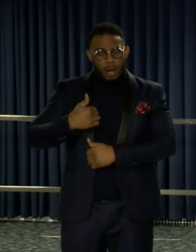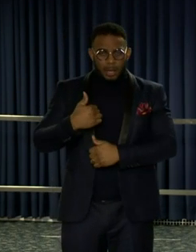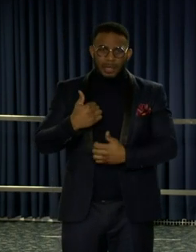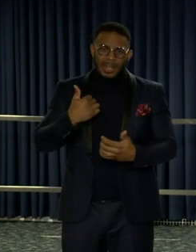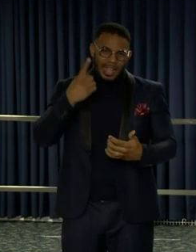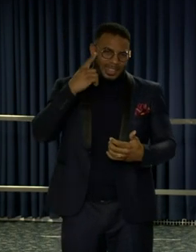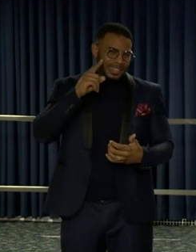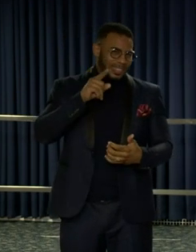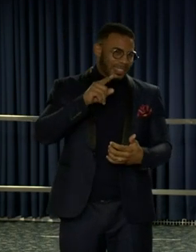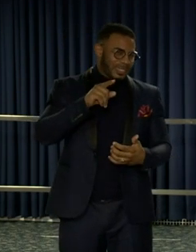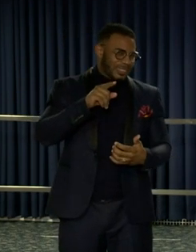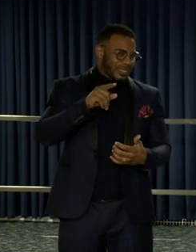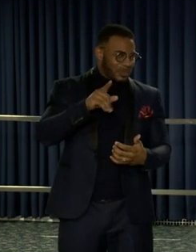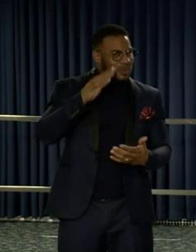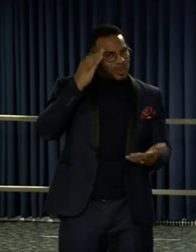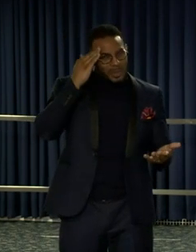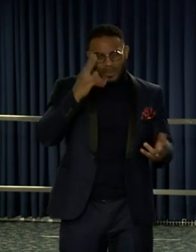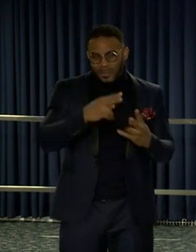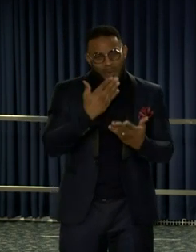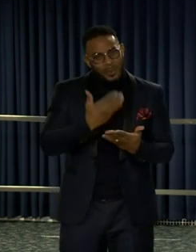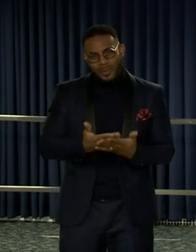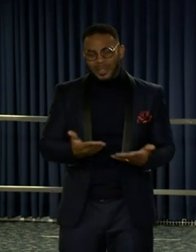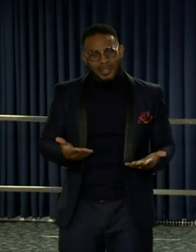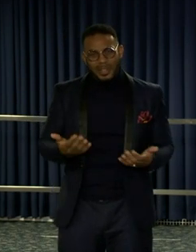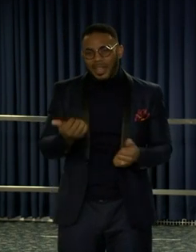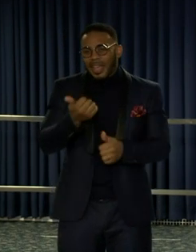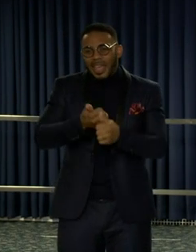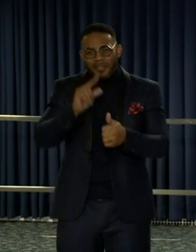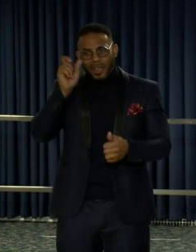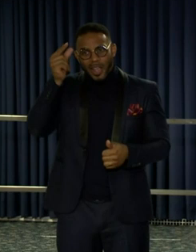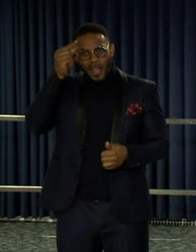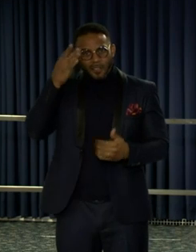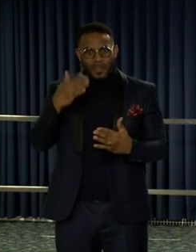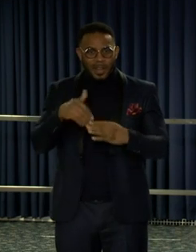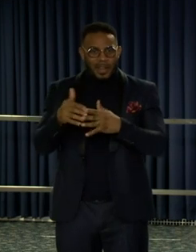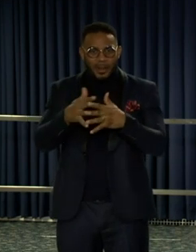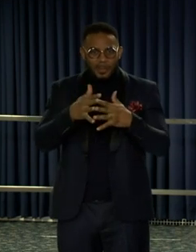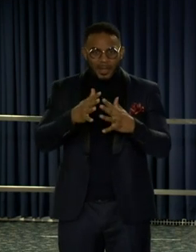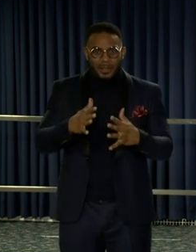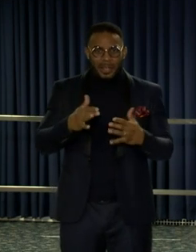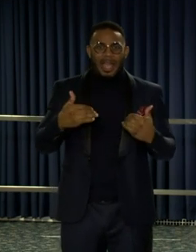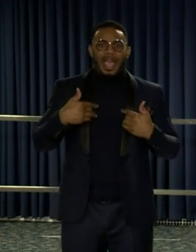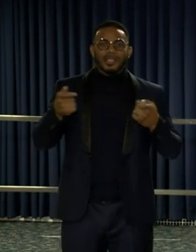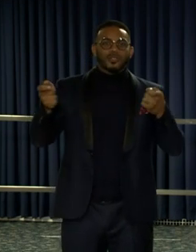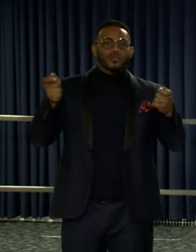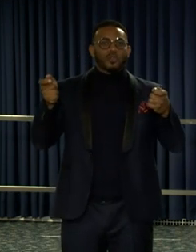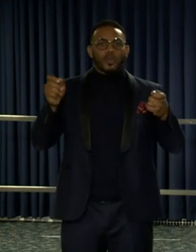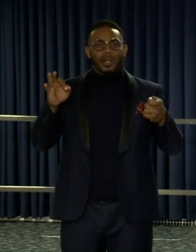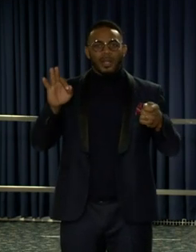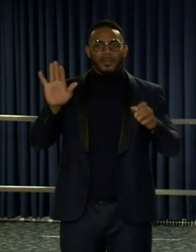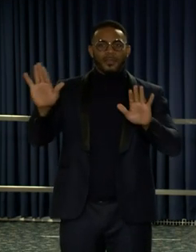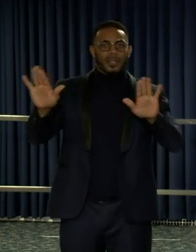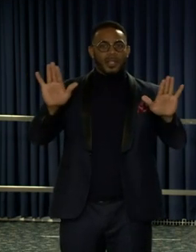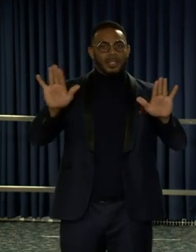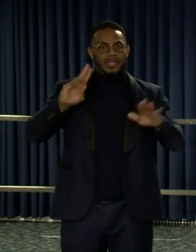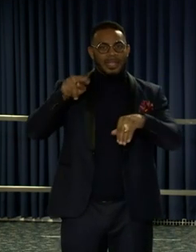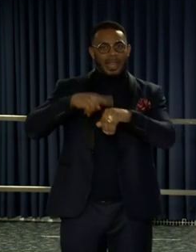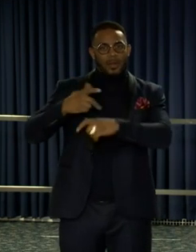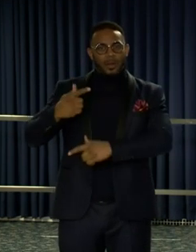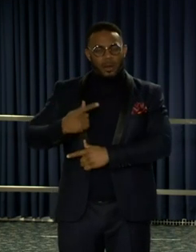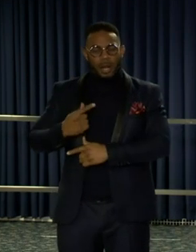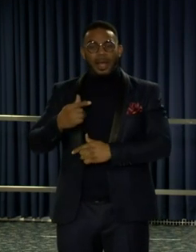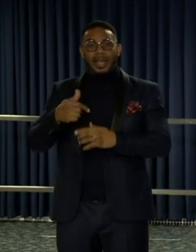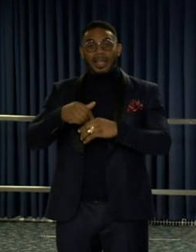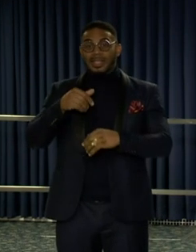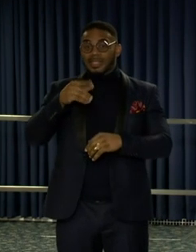I think you know very well that every governor in America has control of its guard in